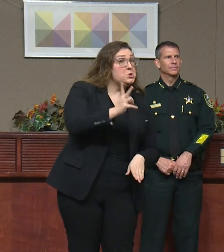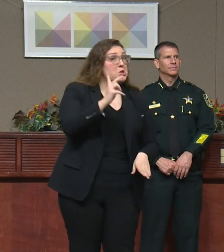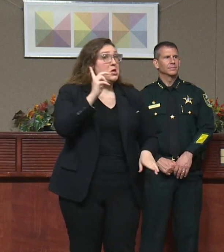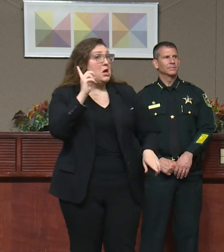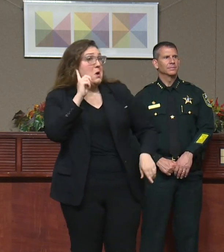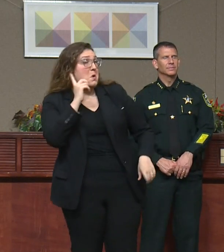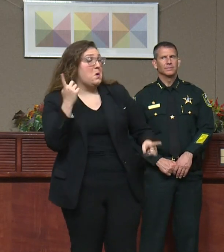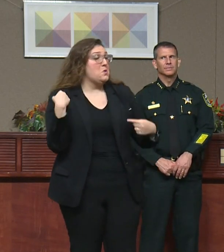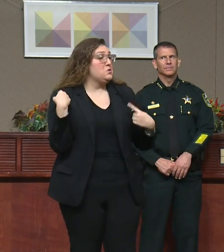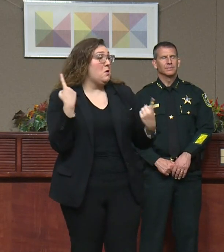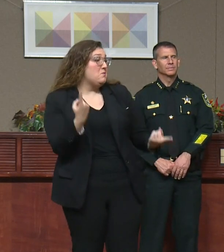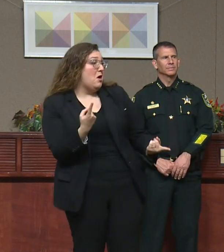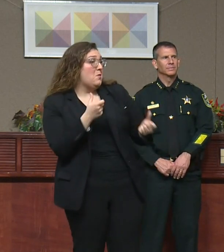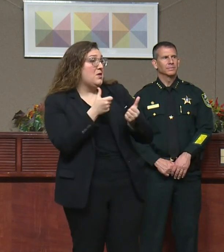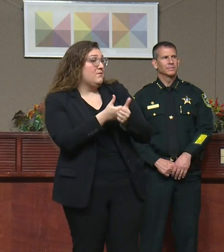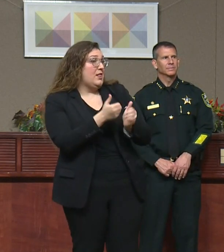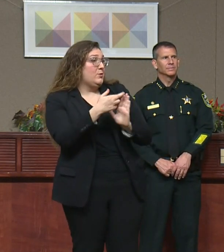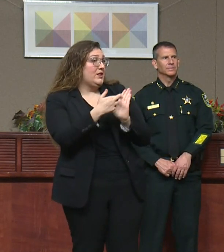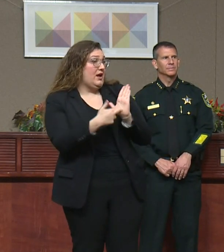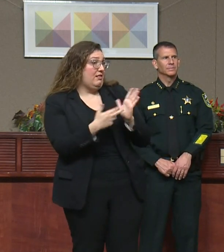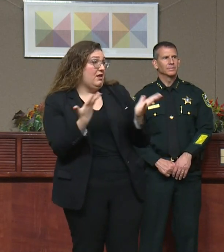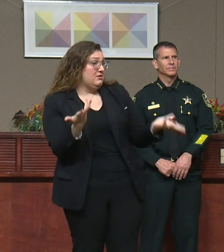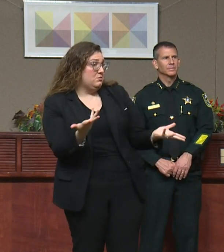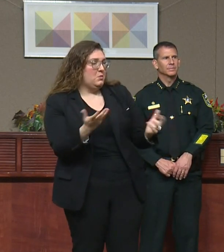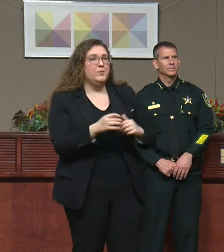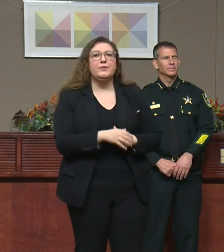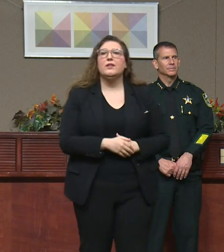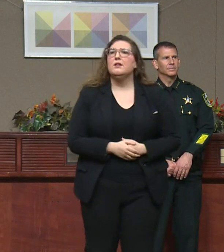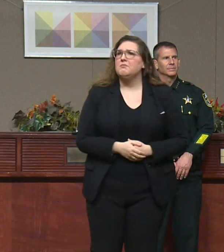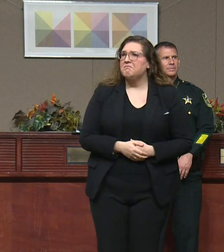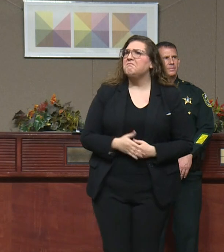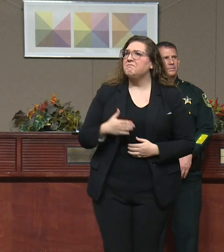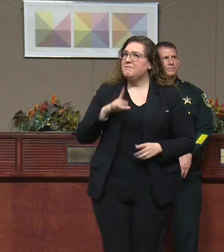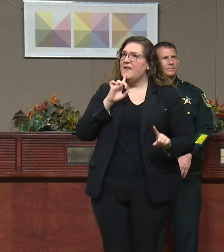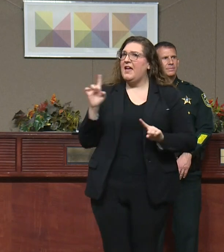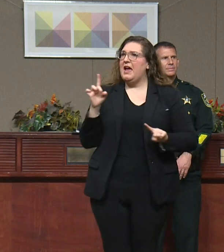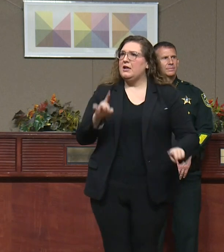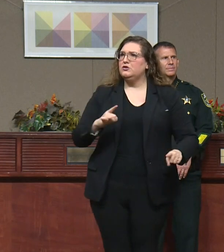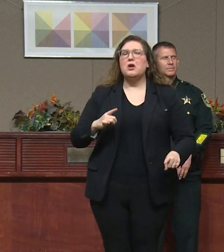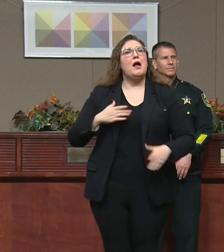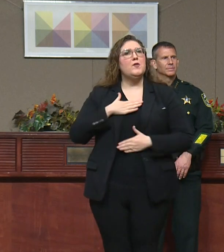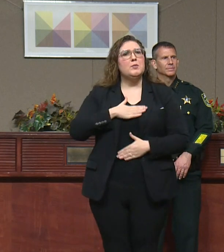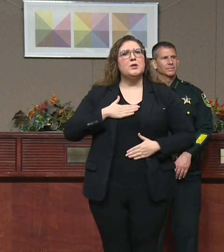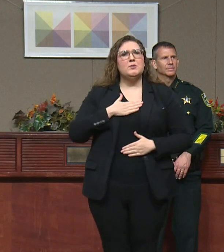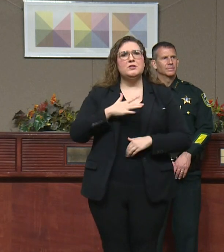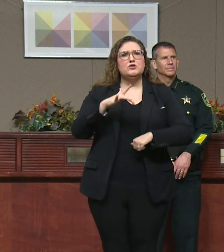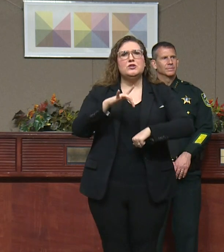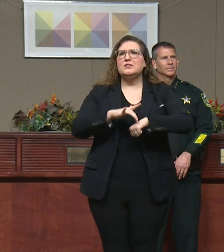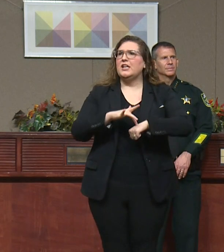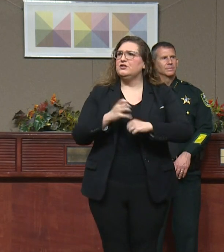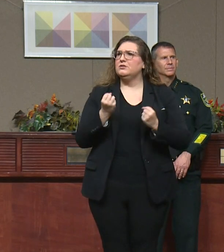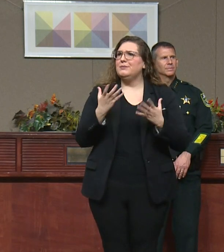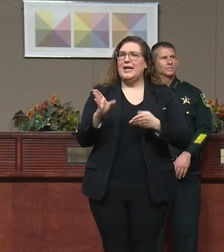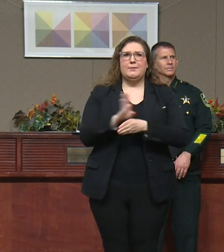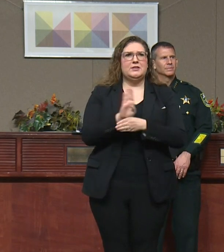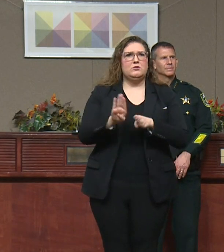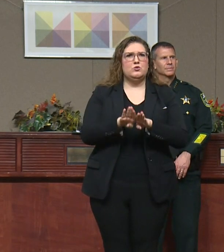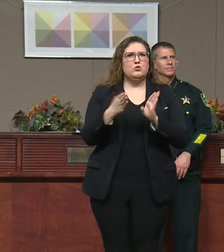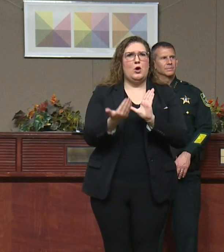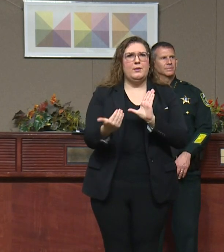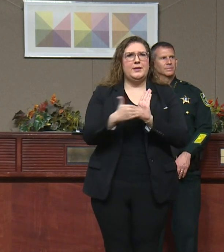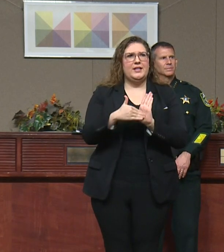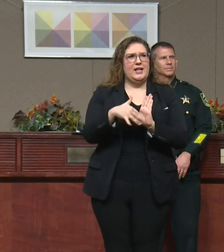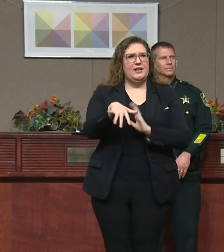the guidelines? Okay, I've had the privilege to go into several businesses that recently reopened, and overall I